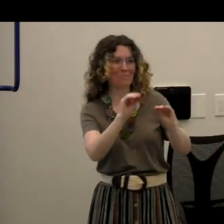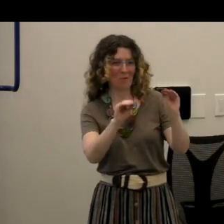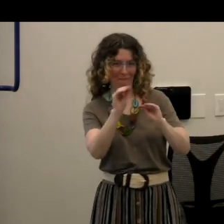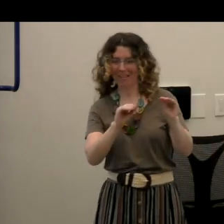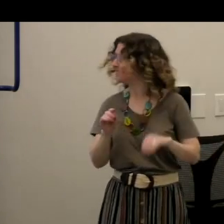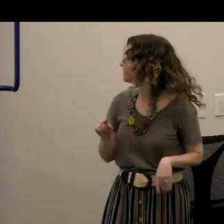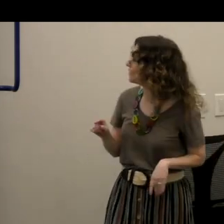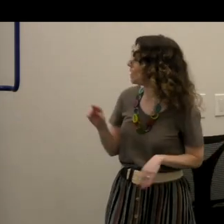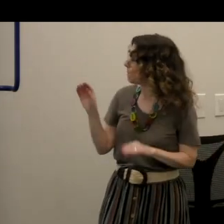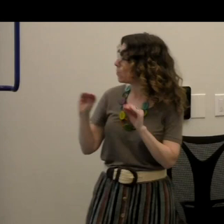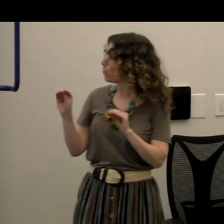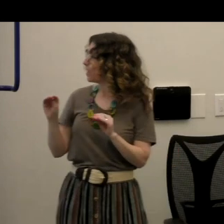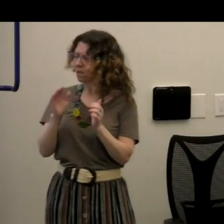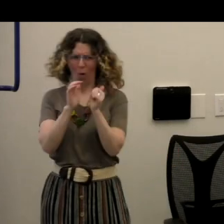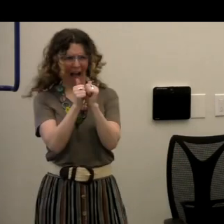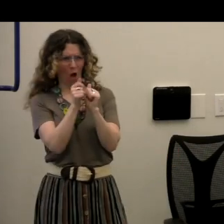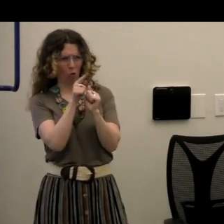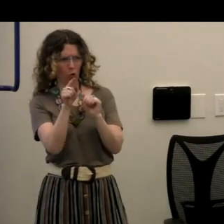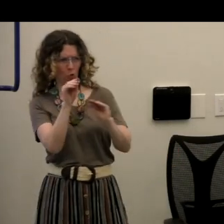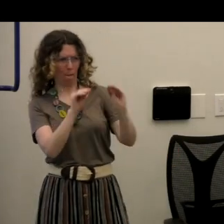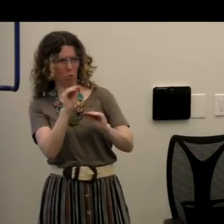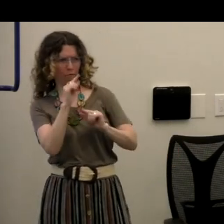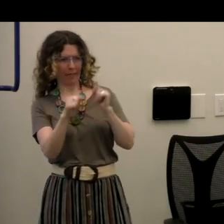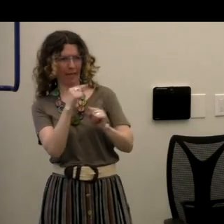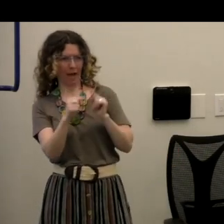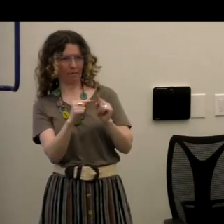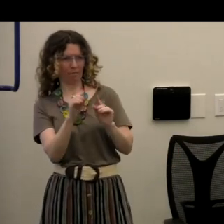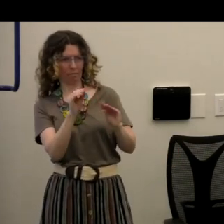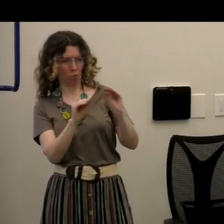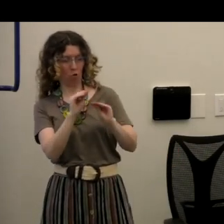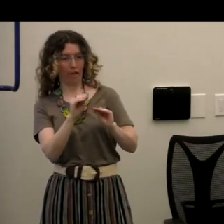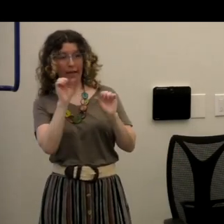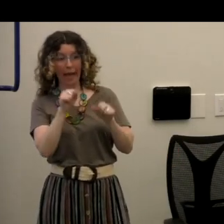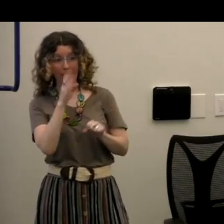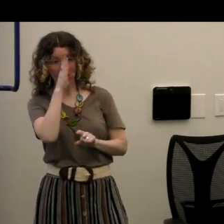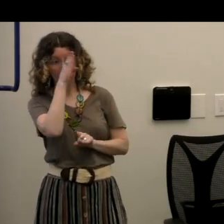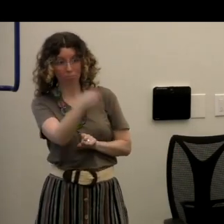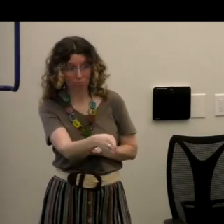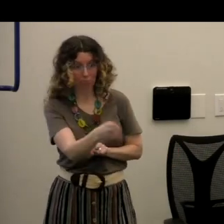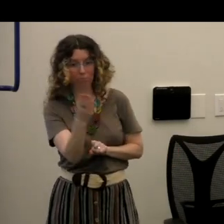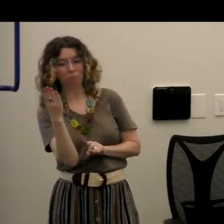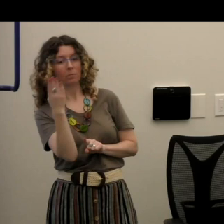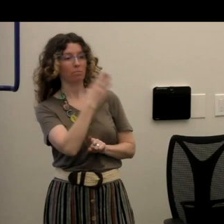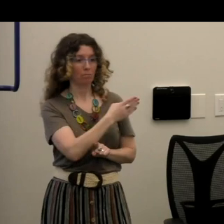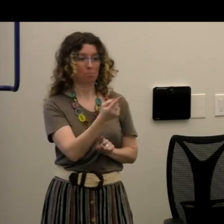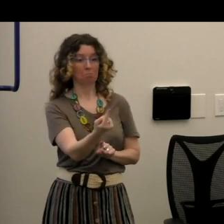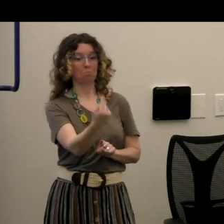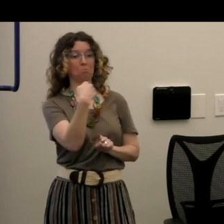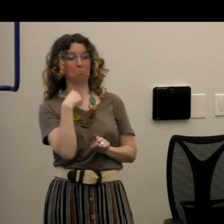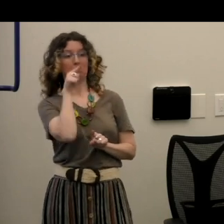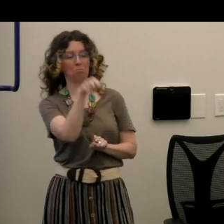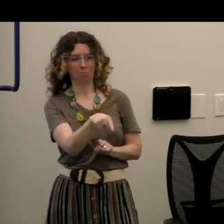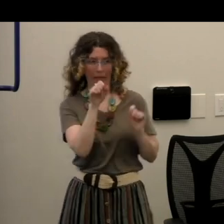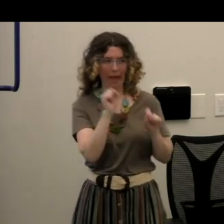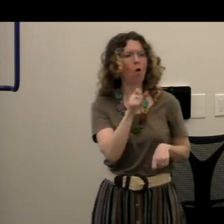Movement, yes, right, movement. So how you move the sign can be towards the forward or